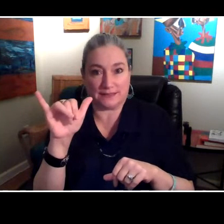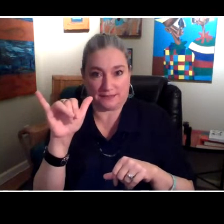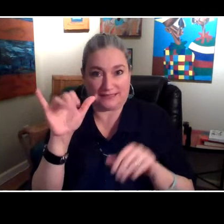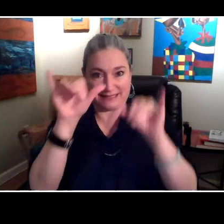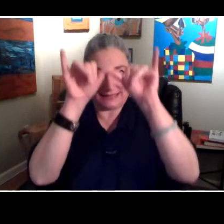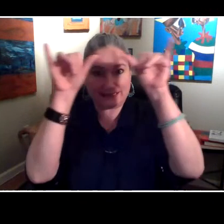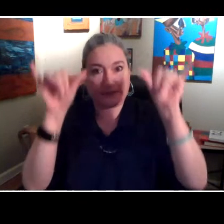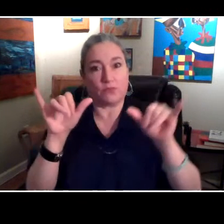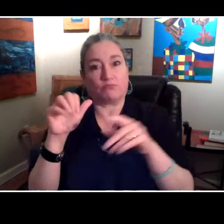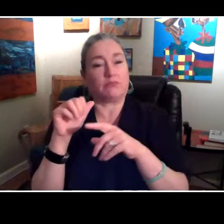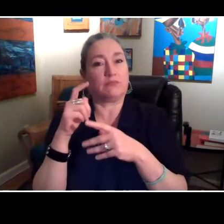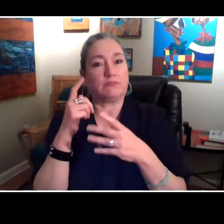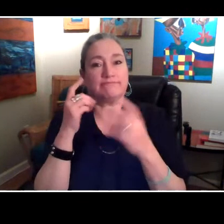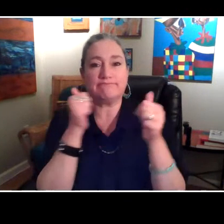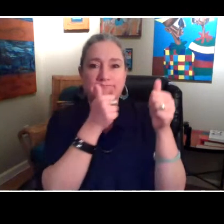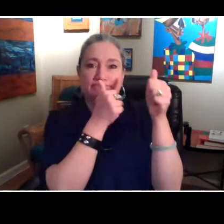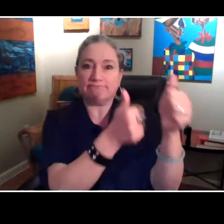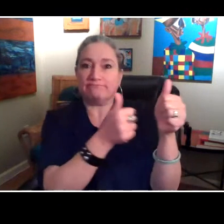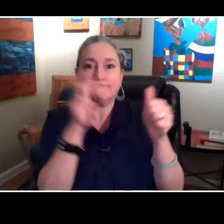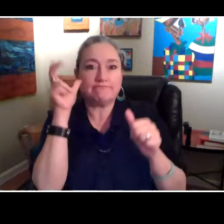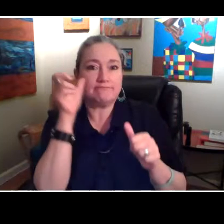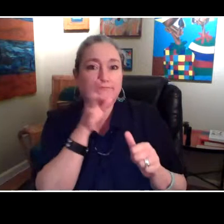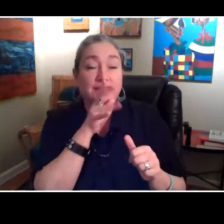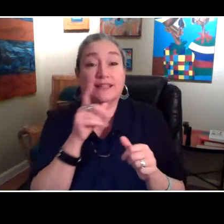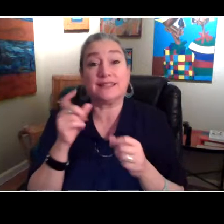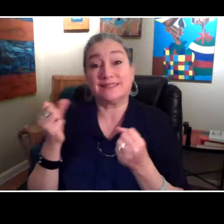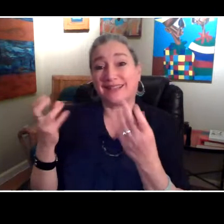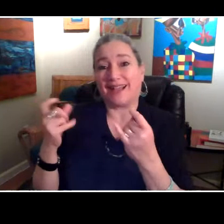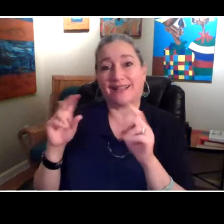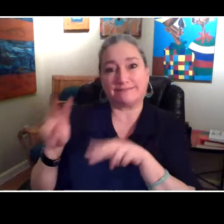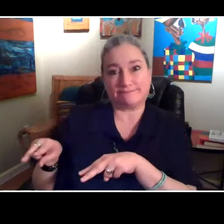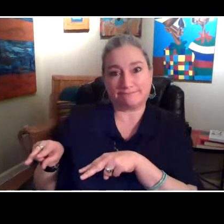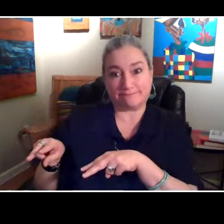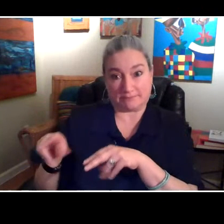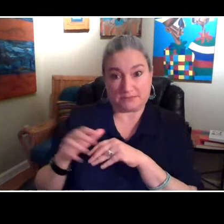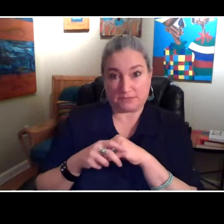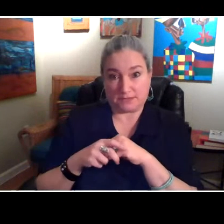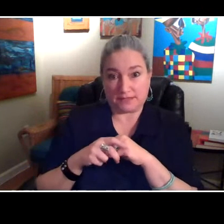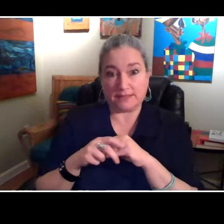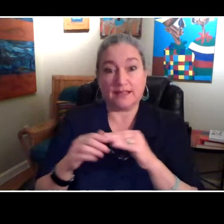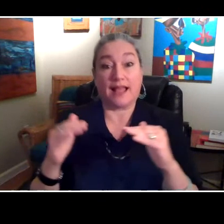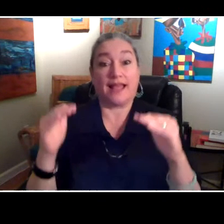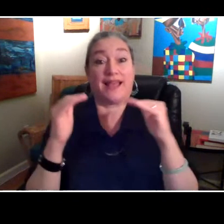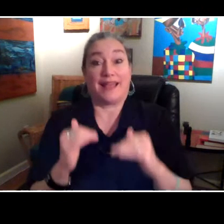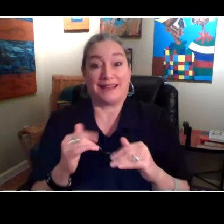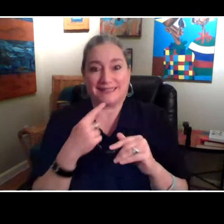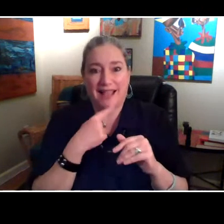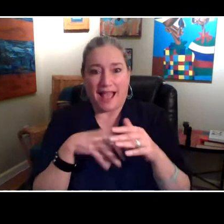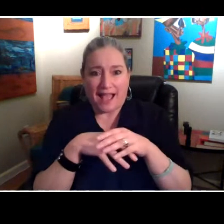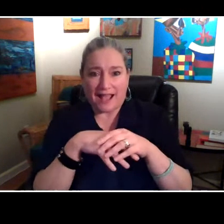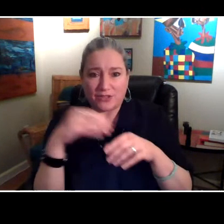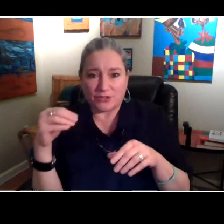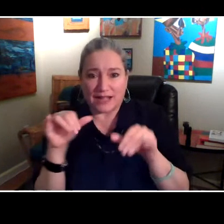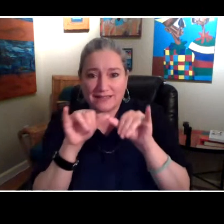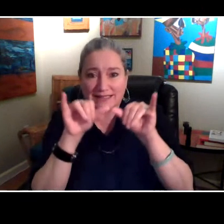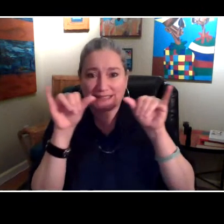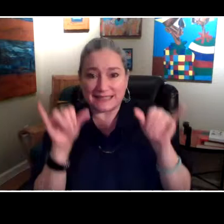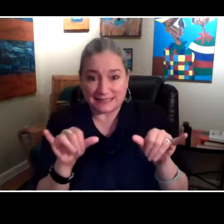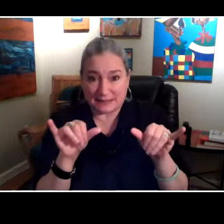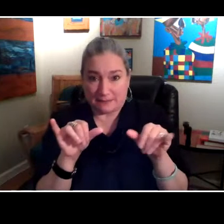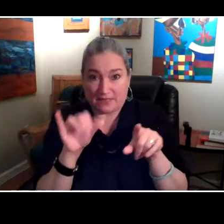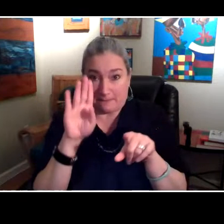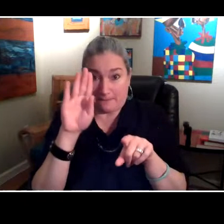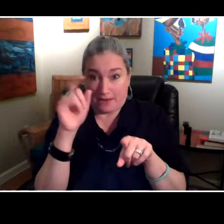system's ability to speak and listen, and that ideology, that is the preferred way, and that